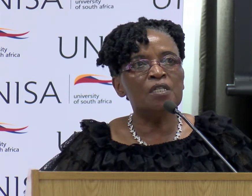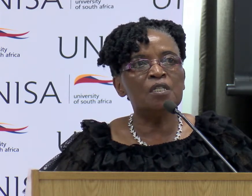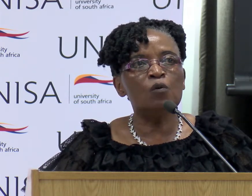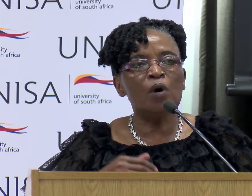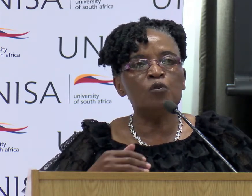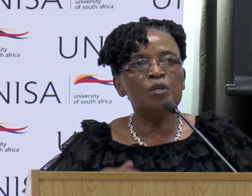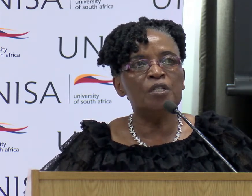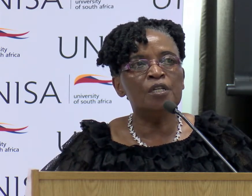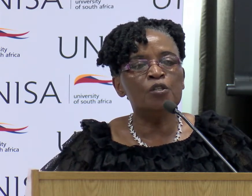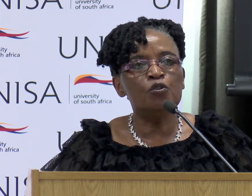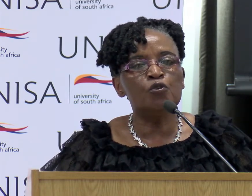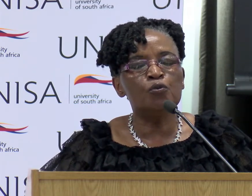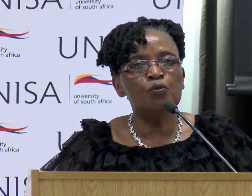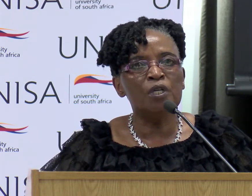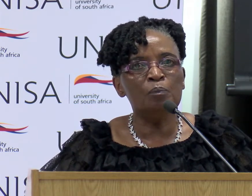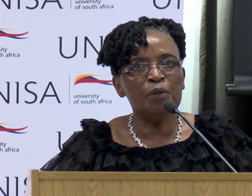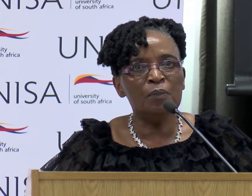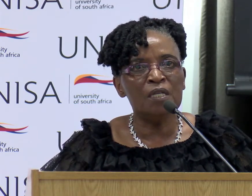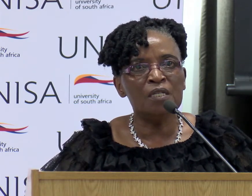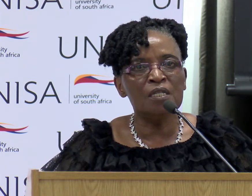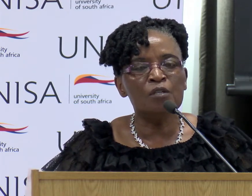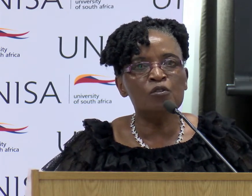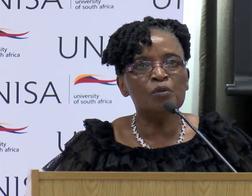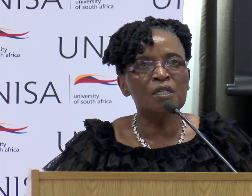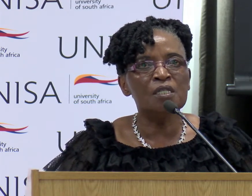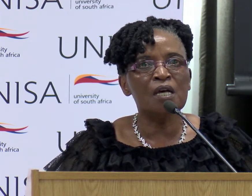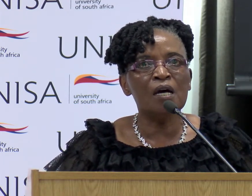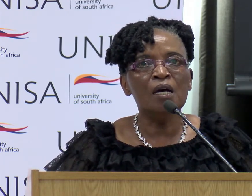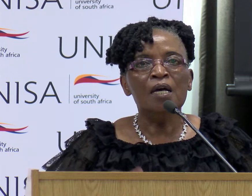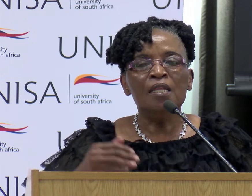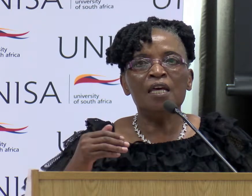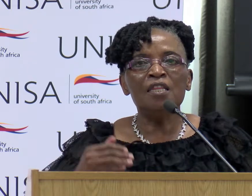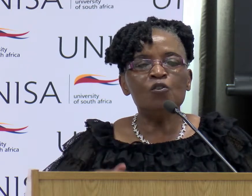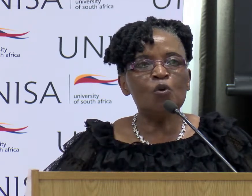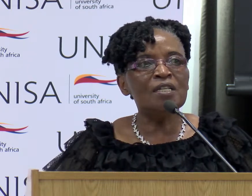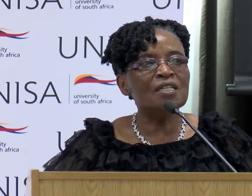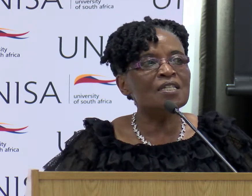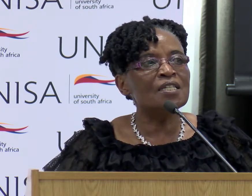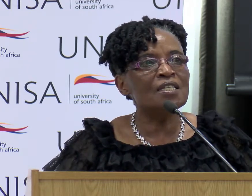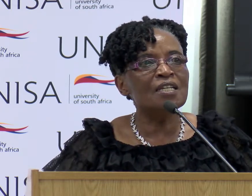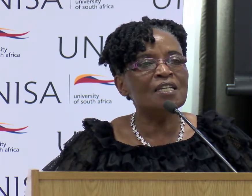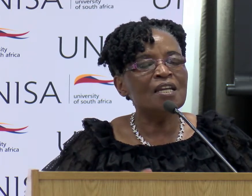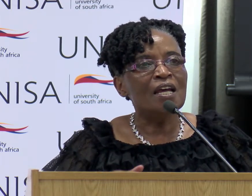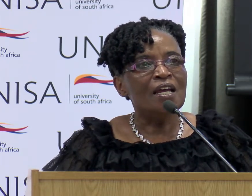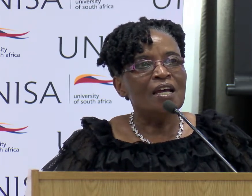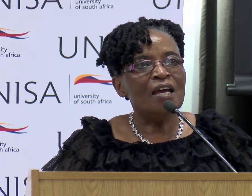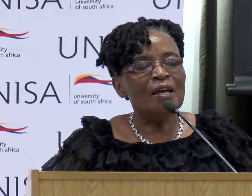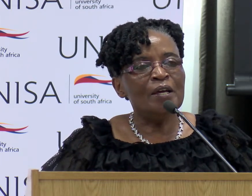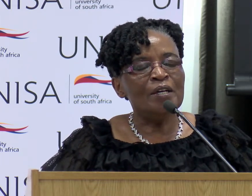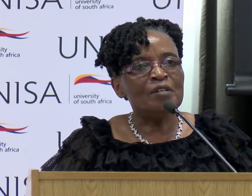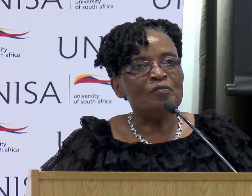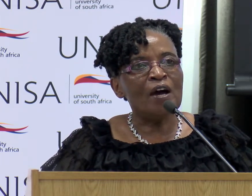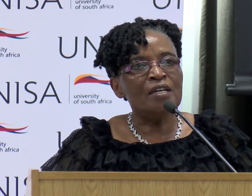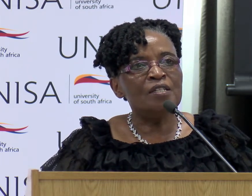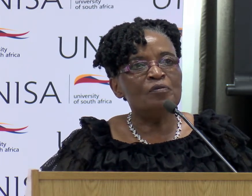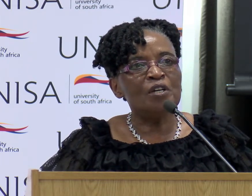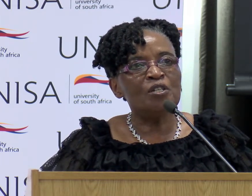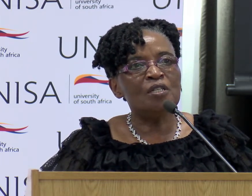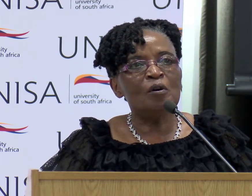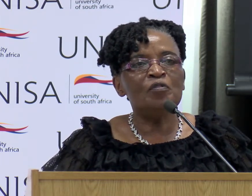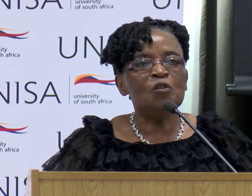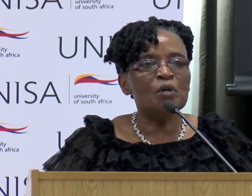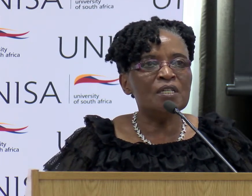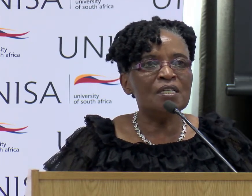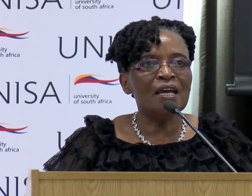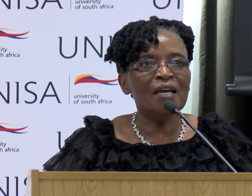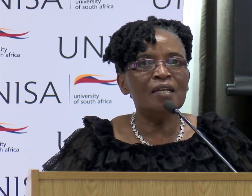language policy, what we did to implement it as UNISA, then the 2016 revised